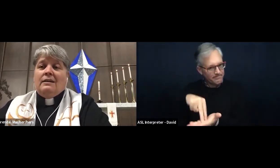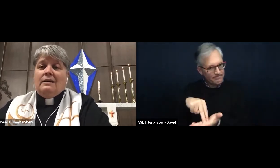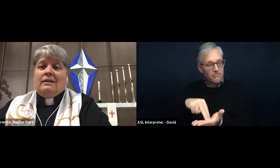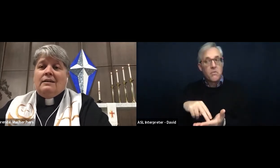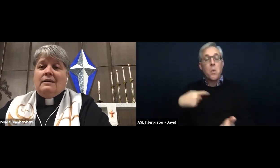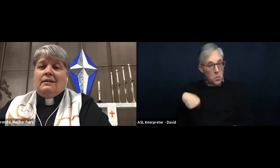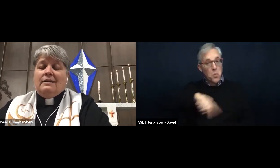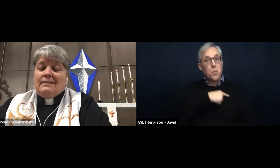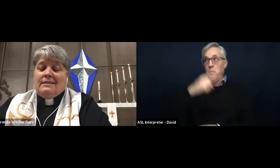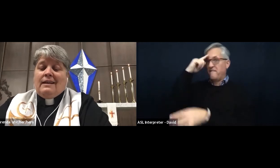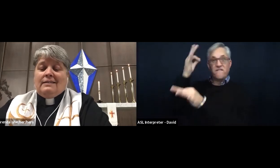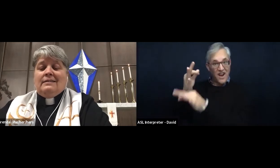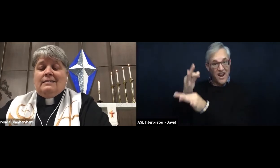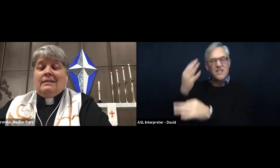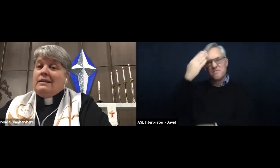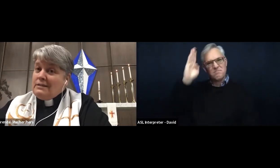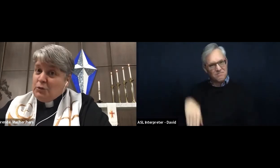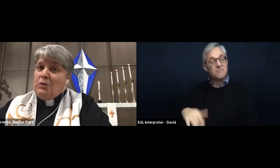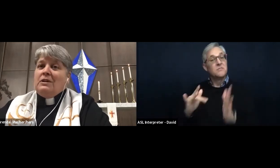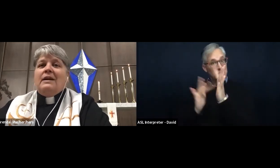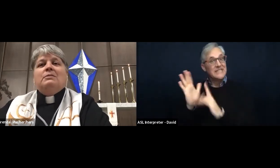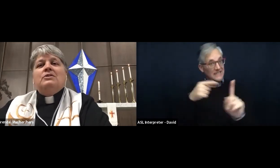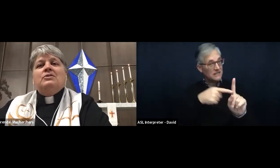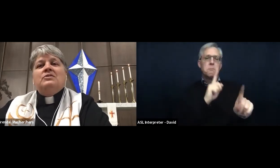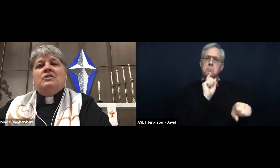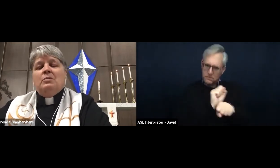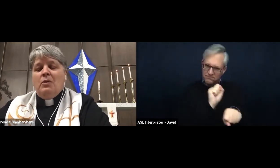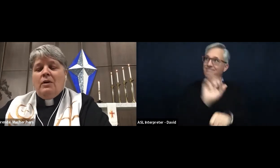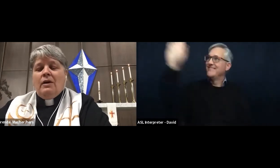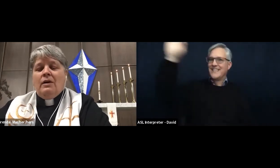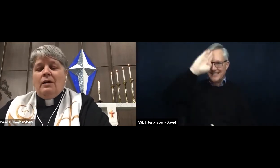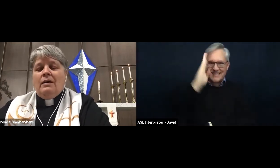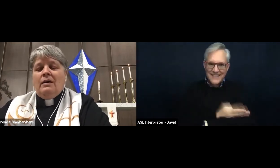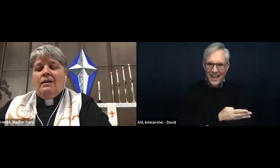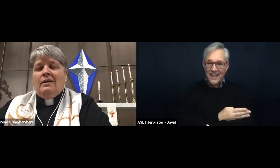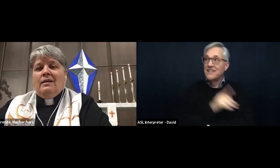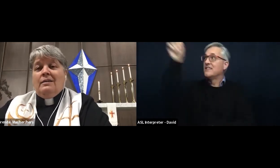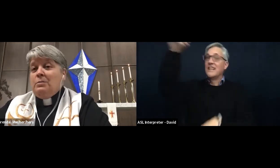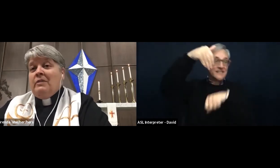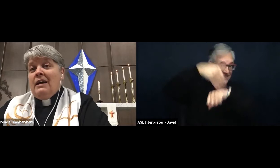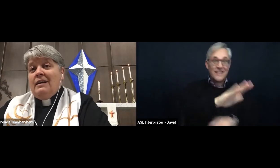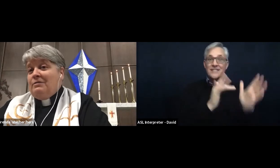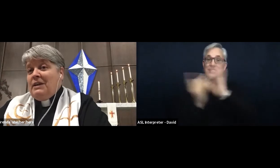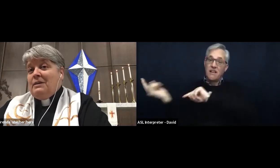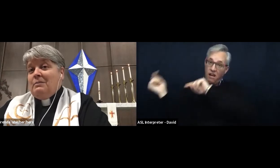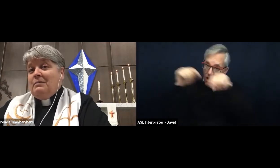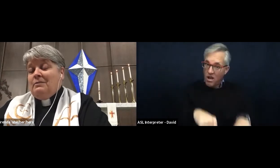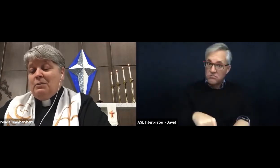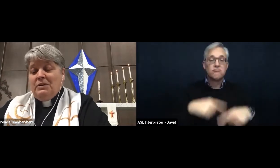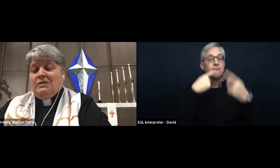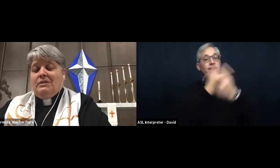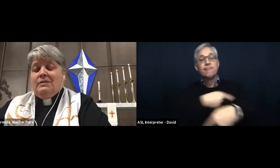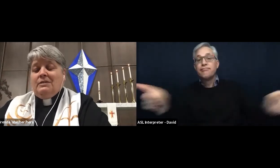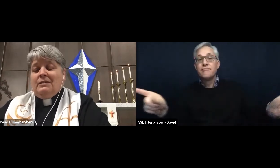God, sent to proclaim good news to the poor, to provide freedom